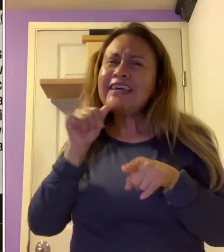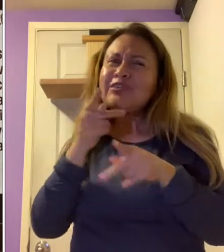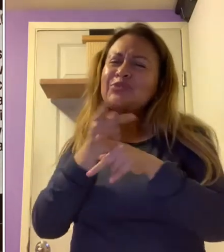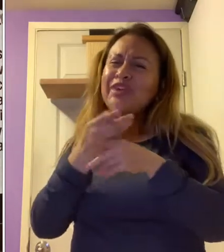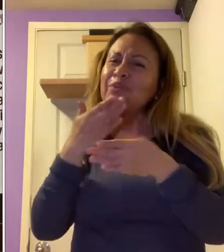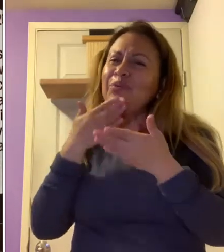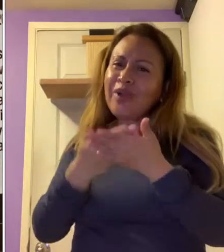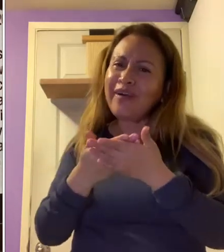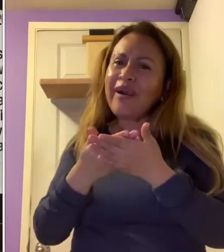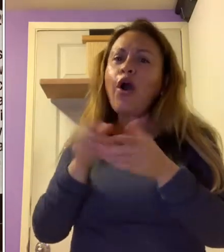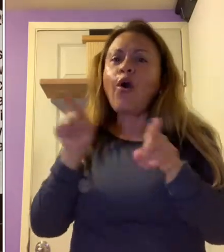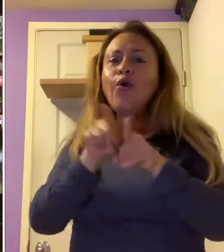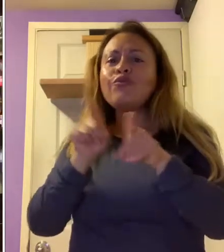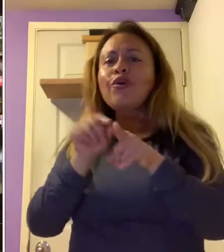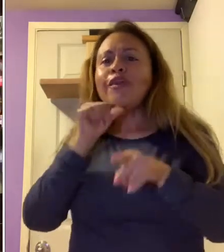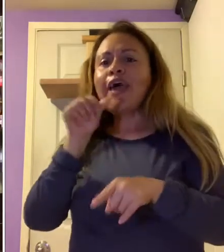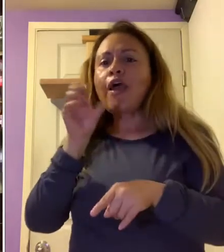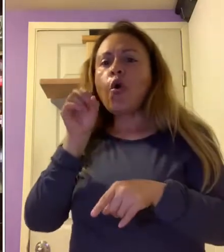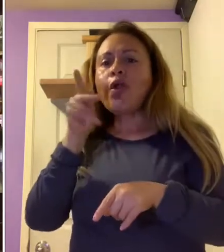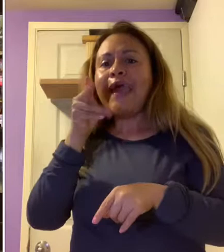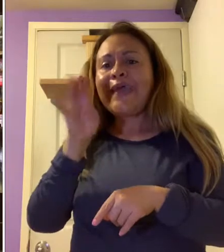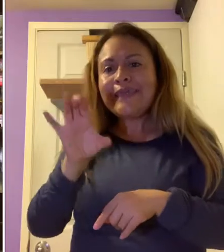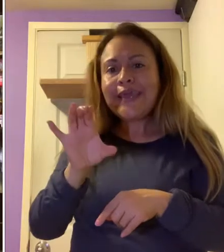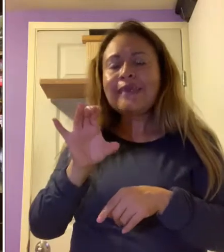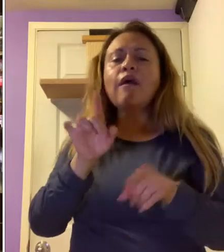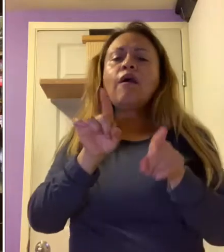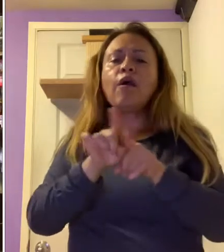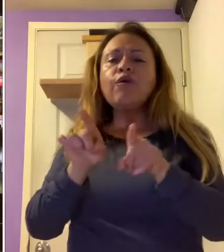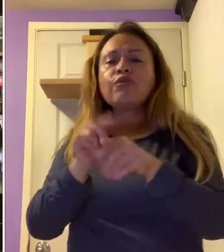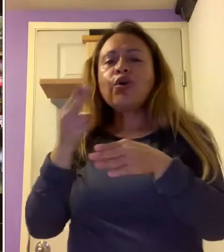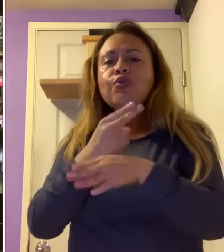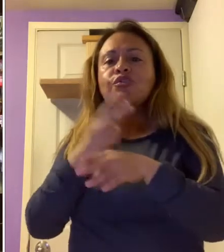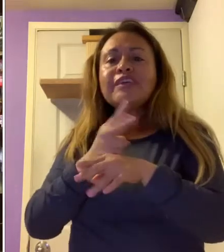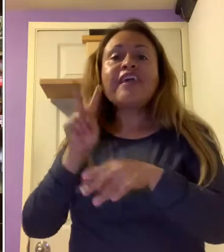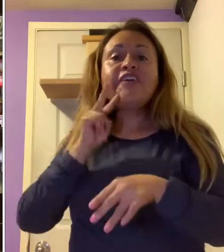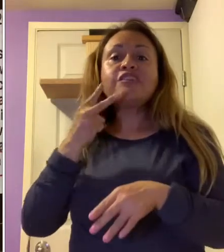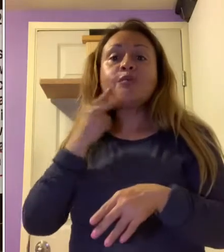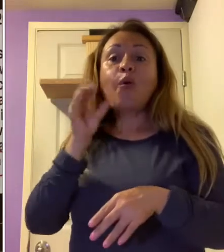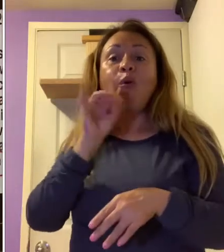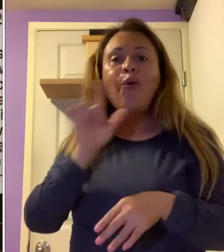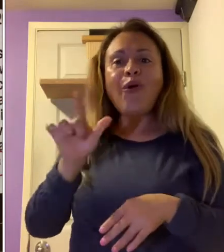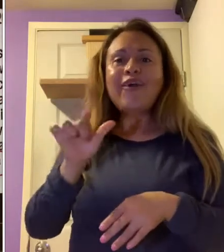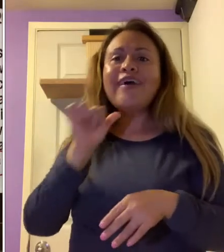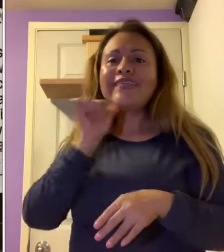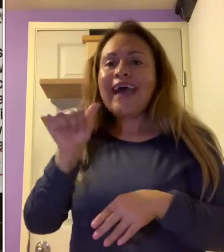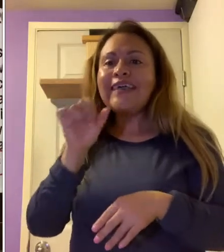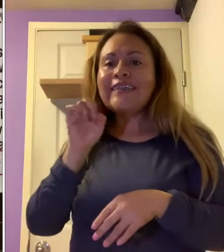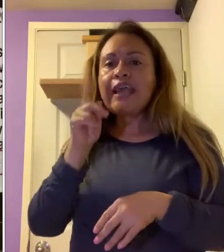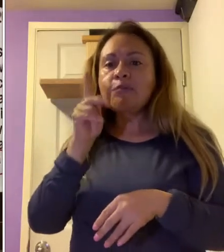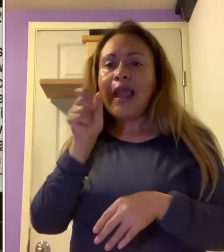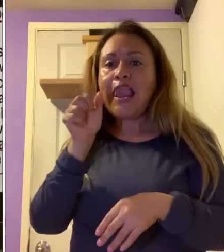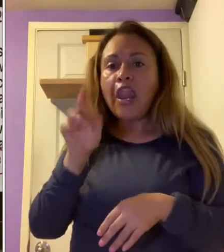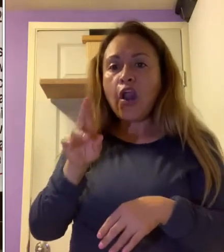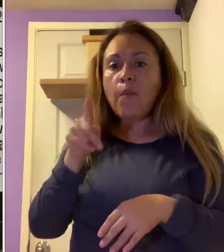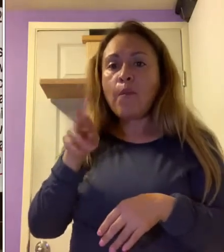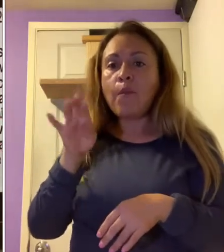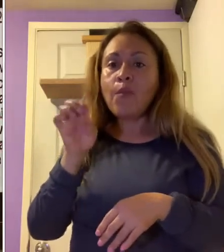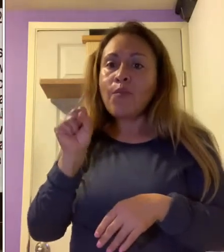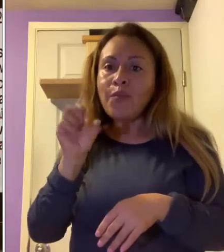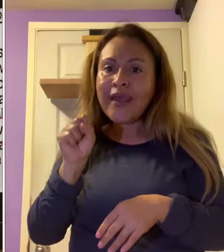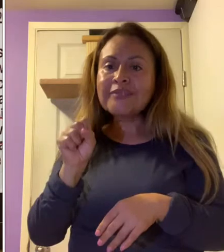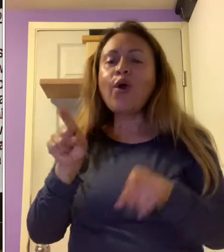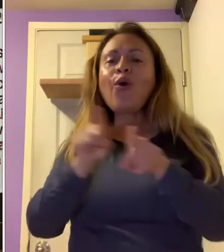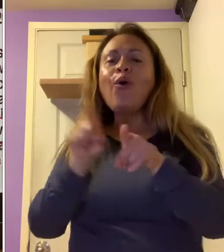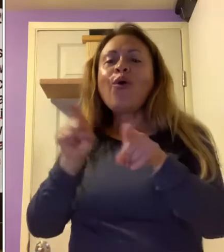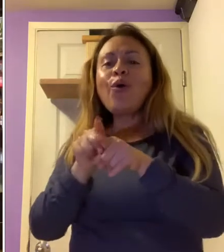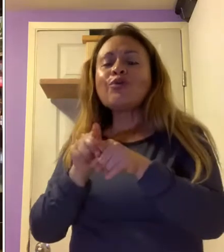chicken that is not certified humane. This is not organic like this one, and they're using vegetable oil that is not expeller pressed,